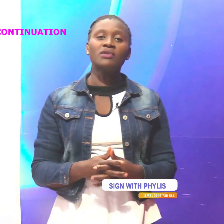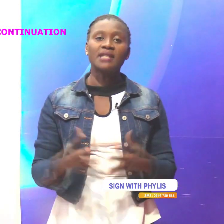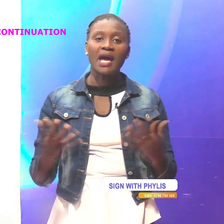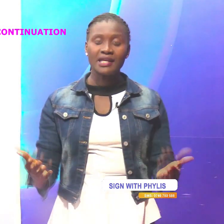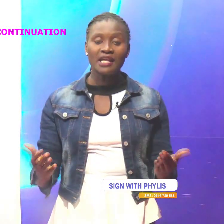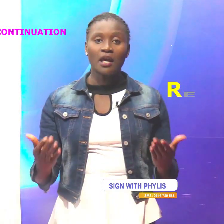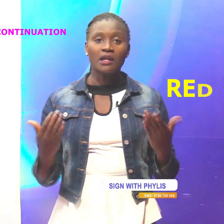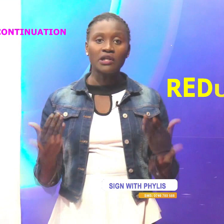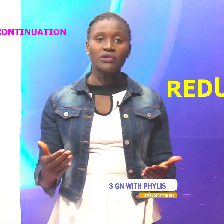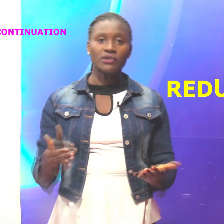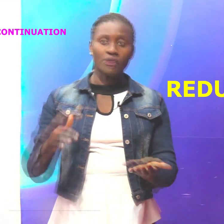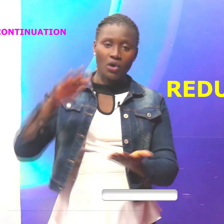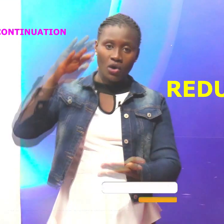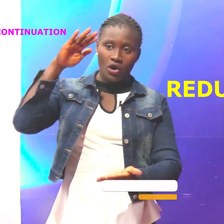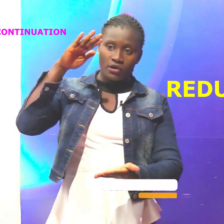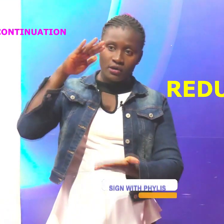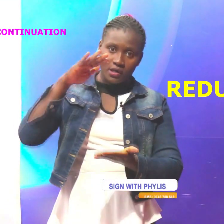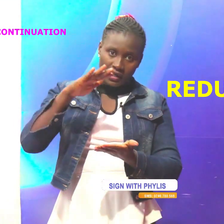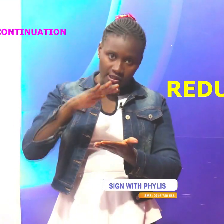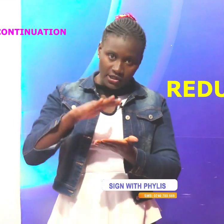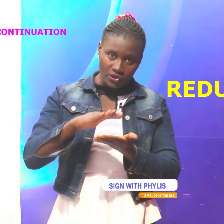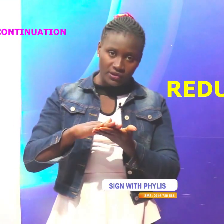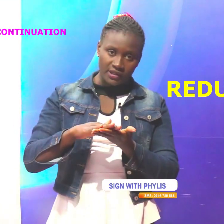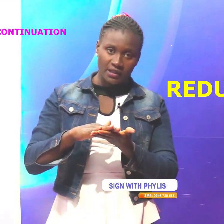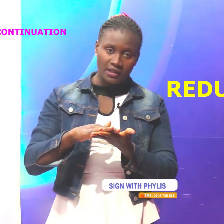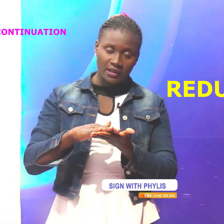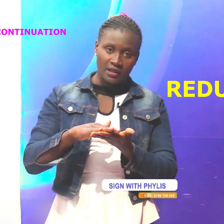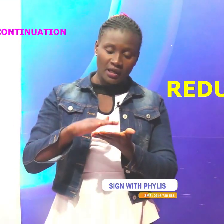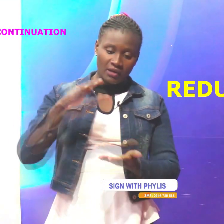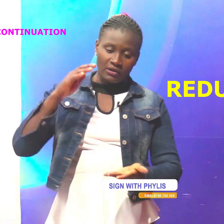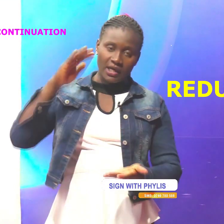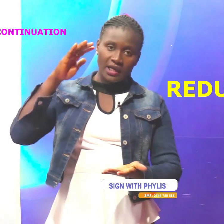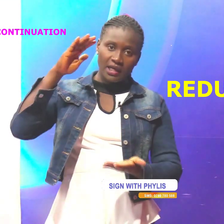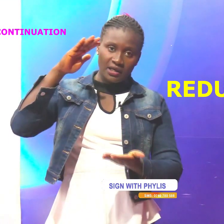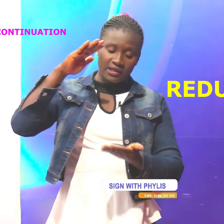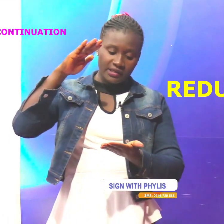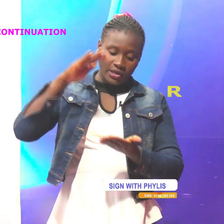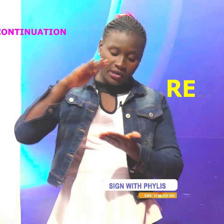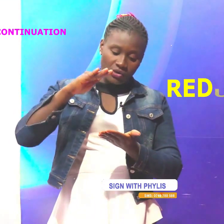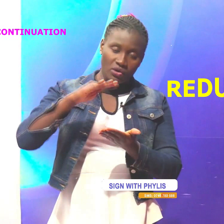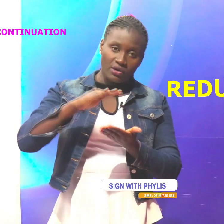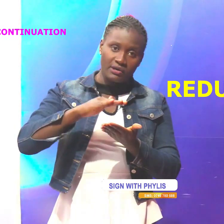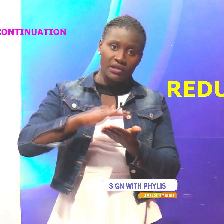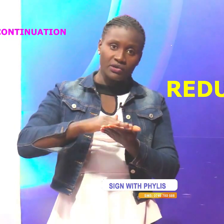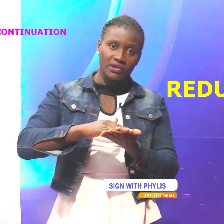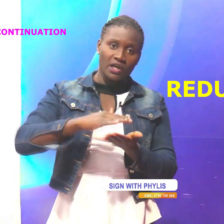sign reduce? So reduce, okay, like this, you reduce. It